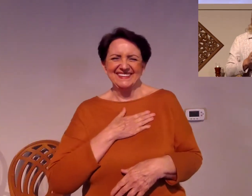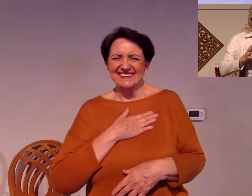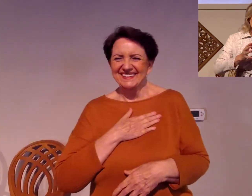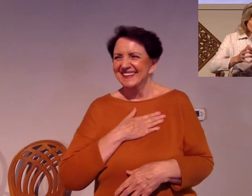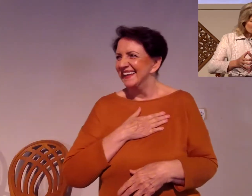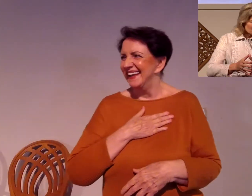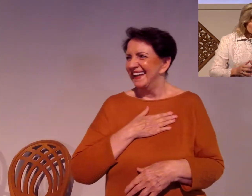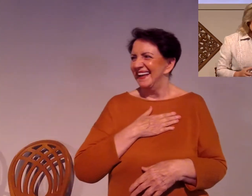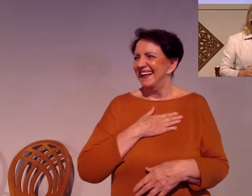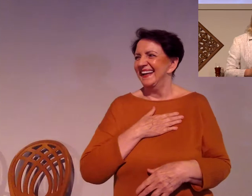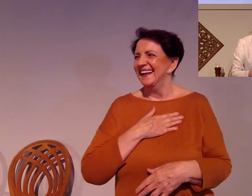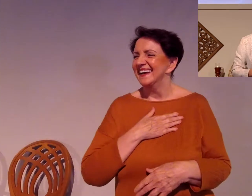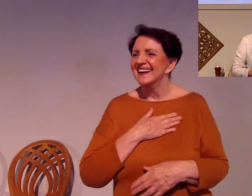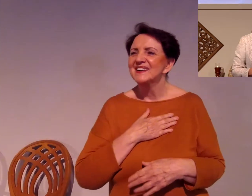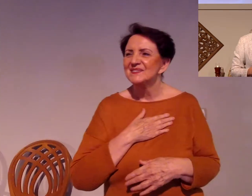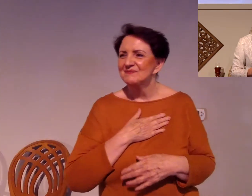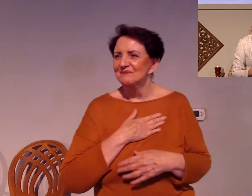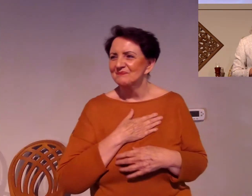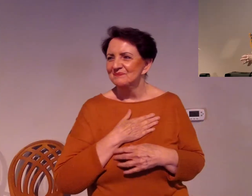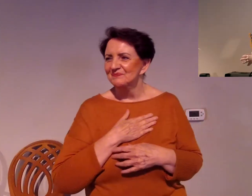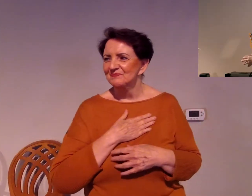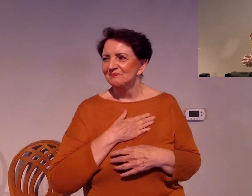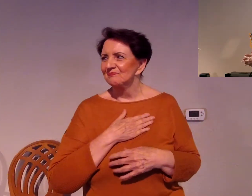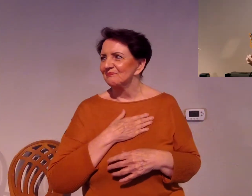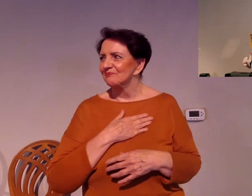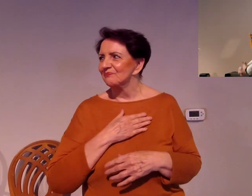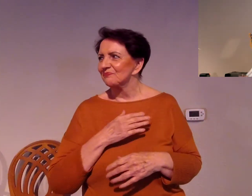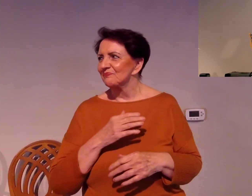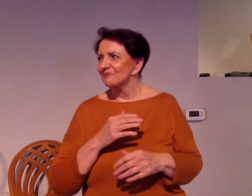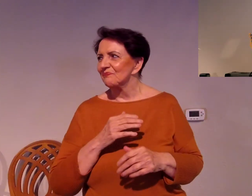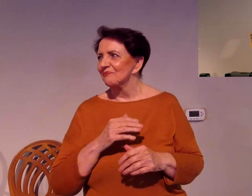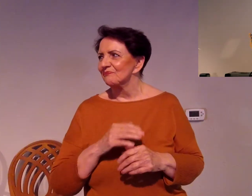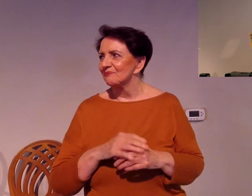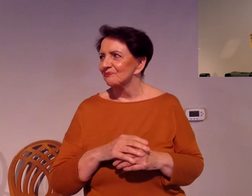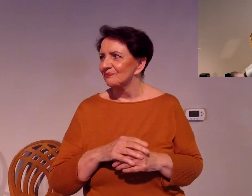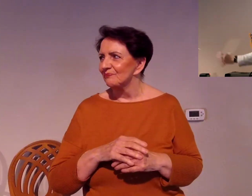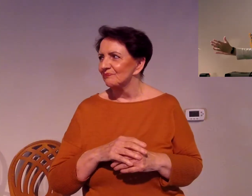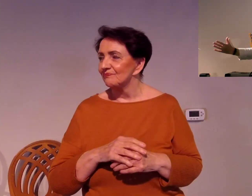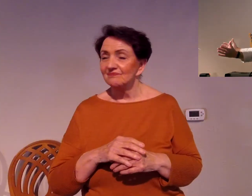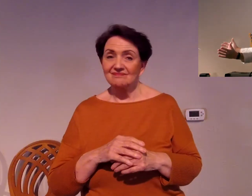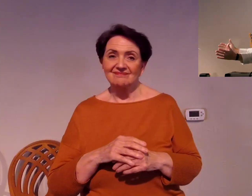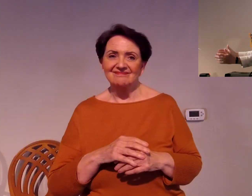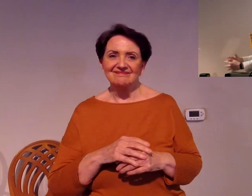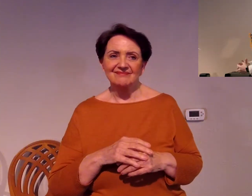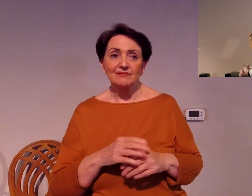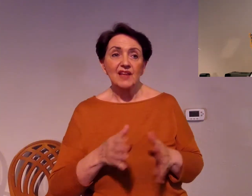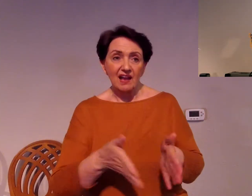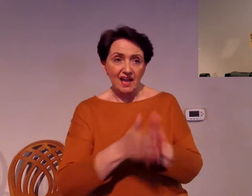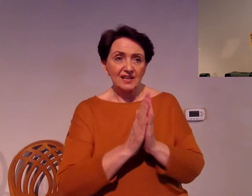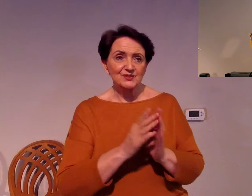Nasally southern voice right now. Can I allow, this is for you to ask